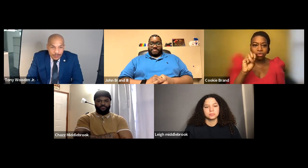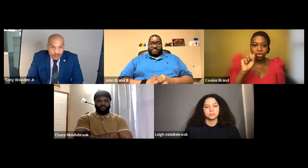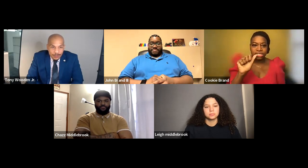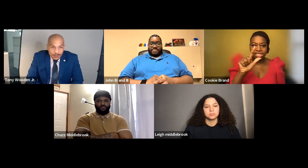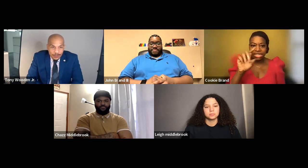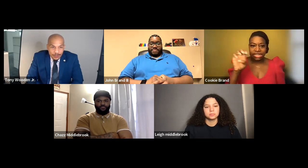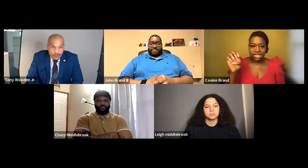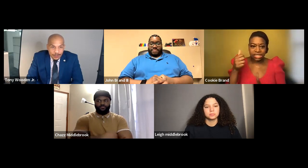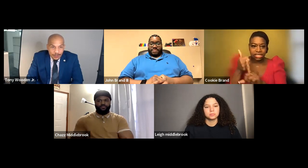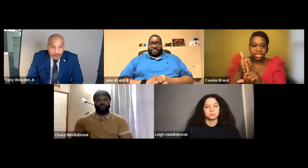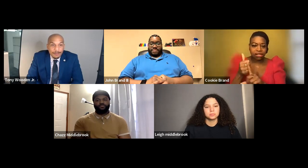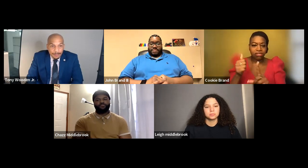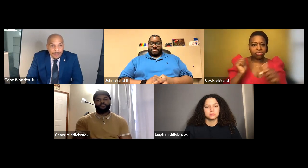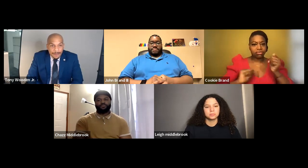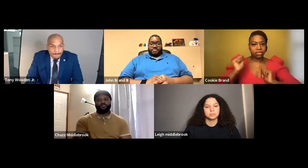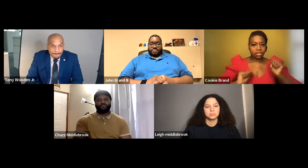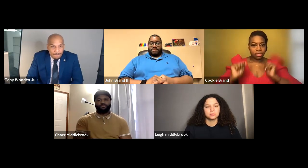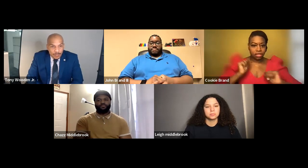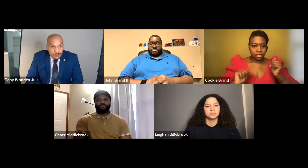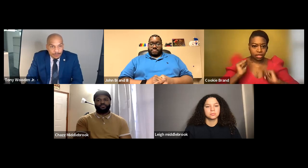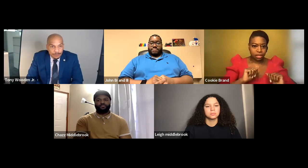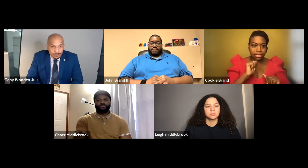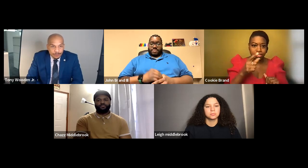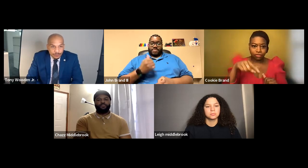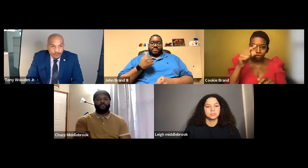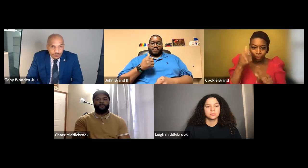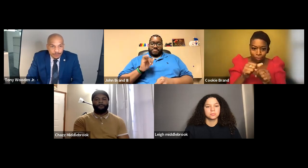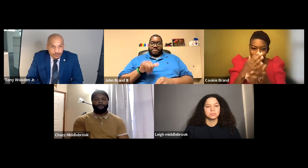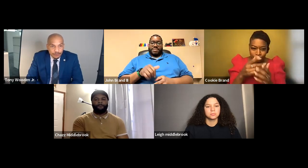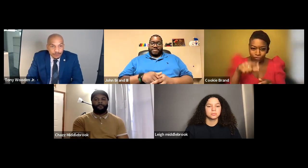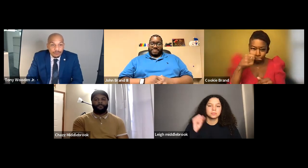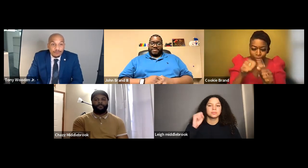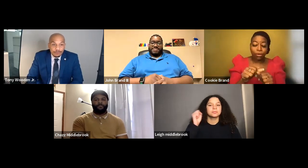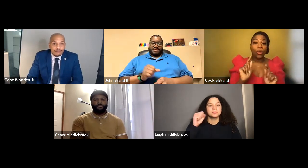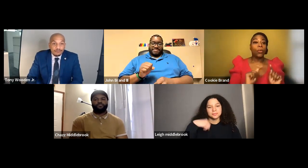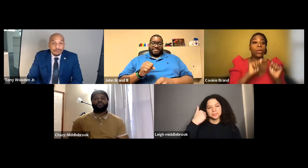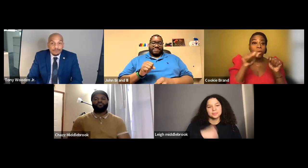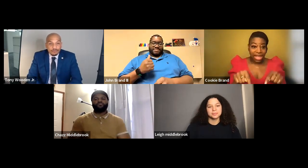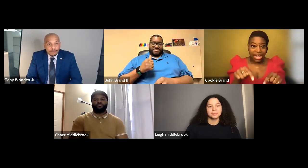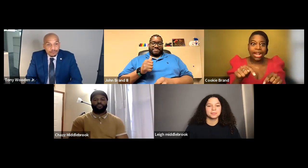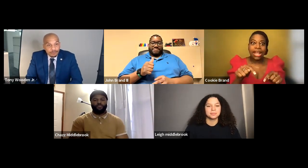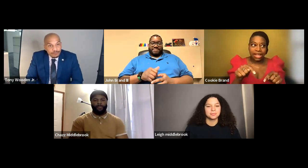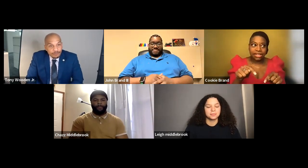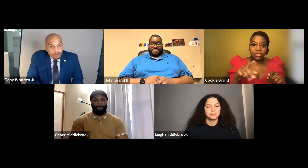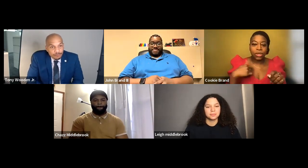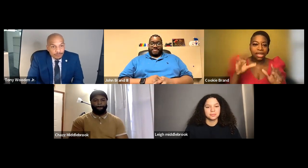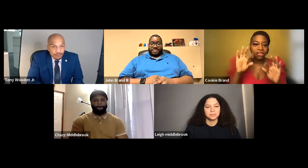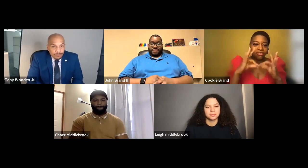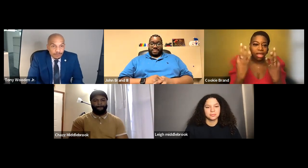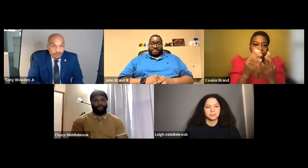to an event, and it was a show. I think you might remember